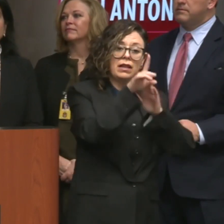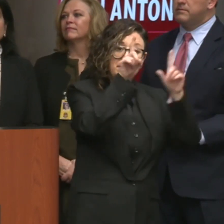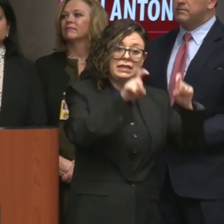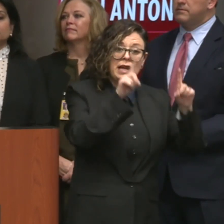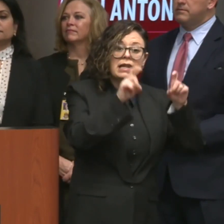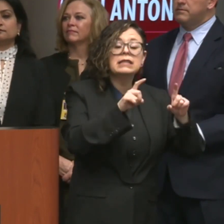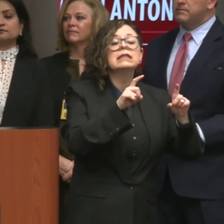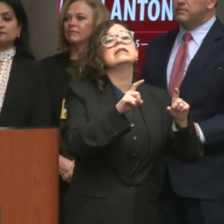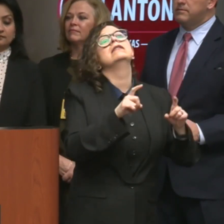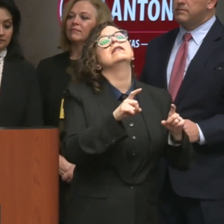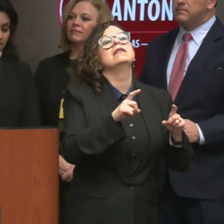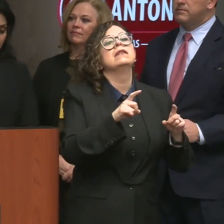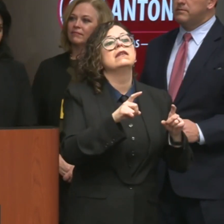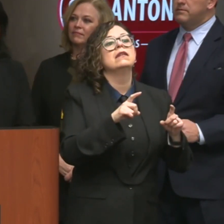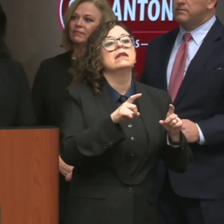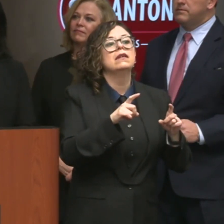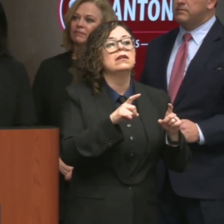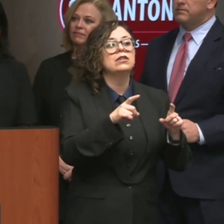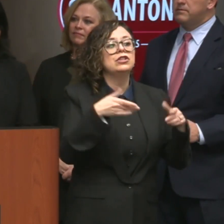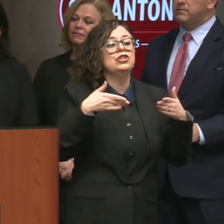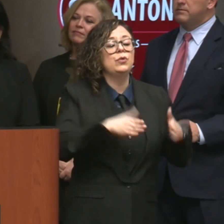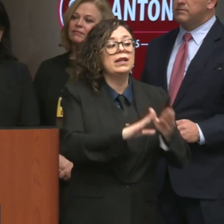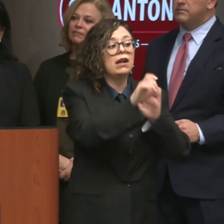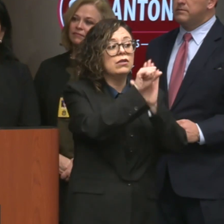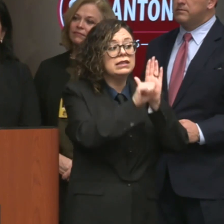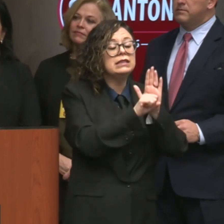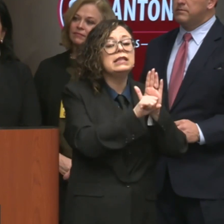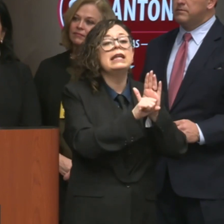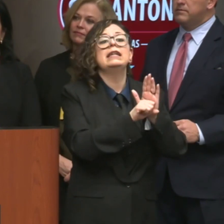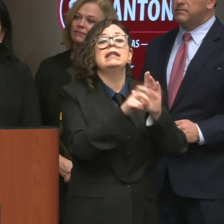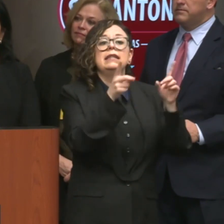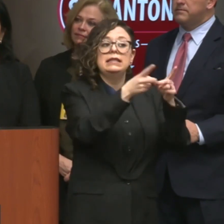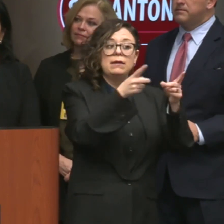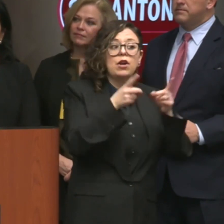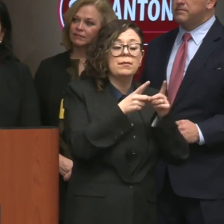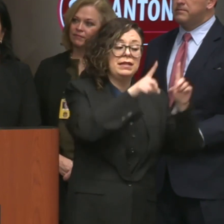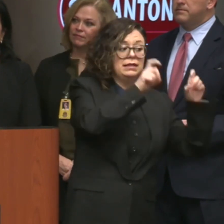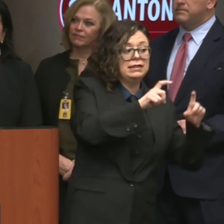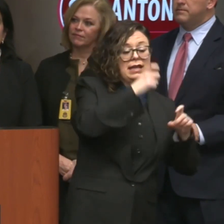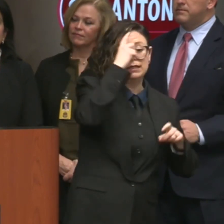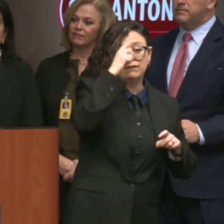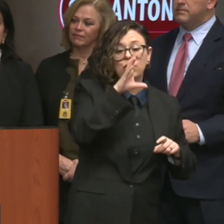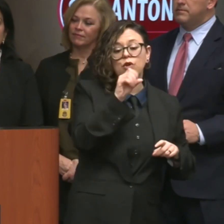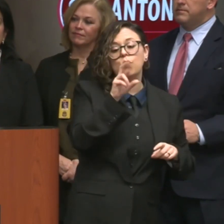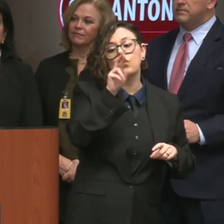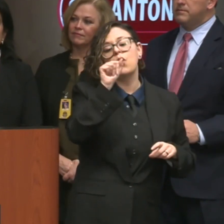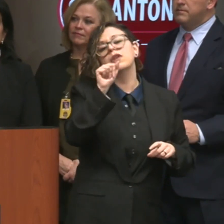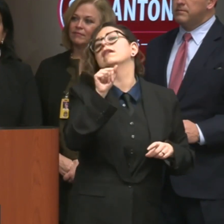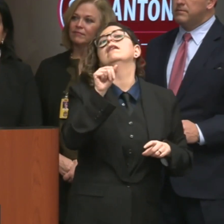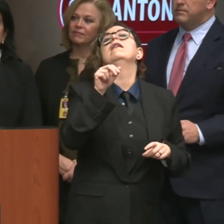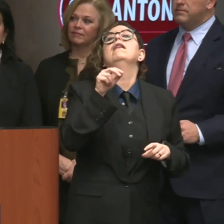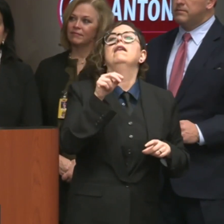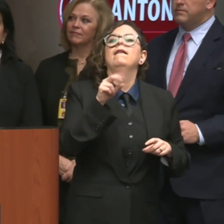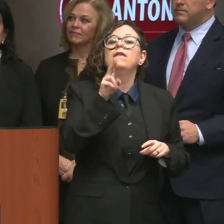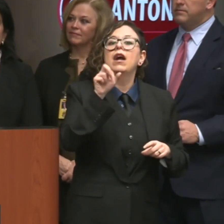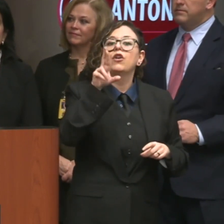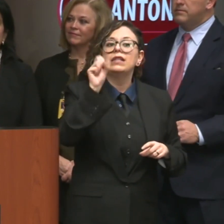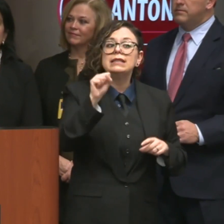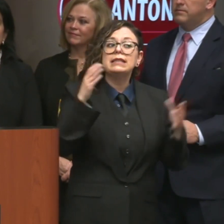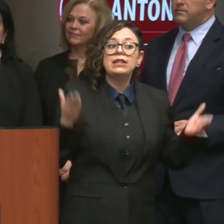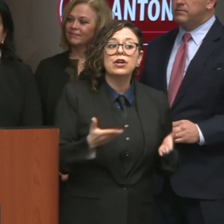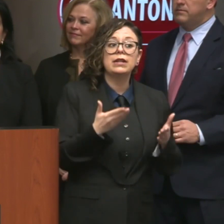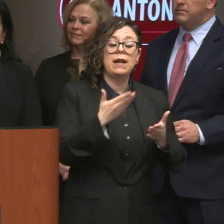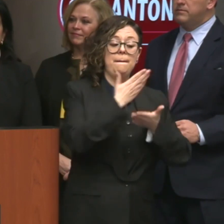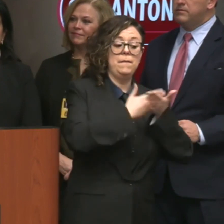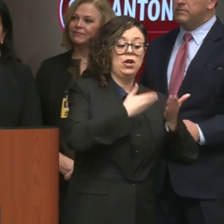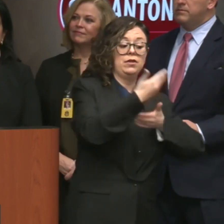to enable state health department laboratories to be able to test for coronavirus here. As part of that process, the states